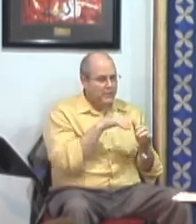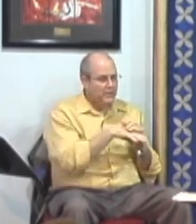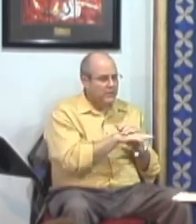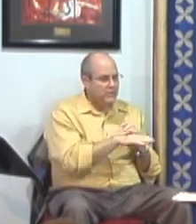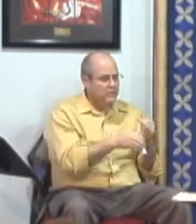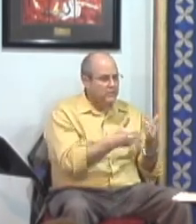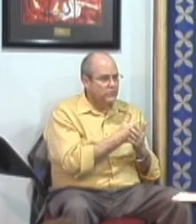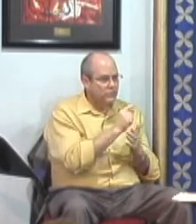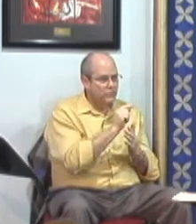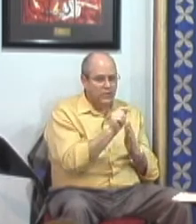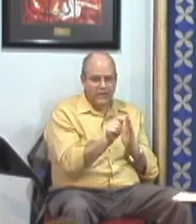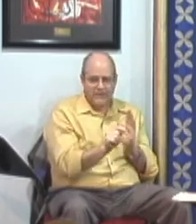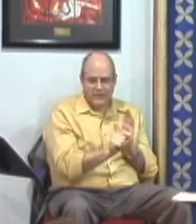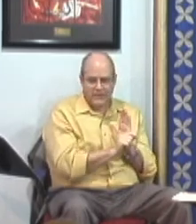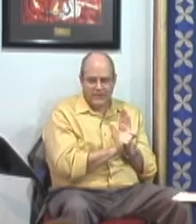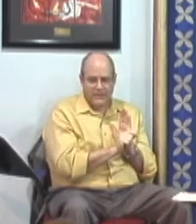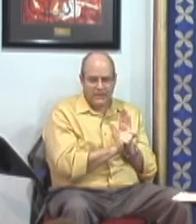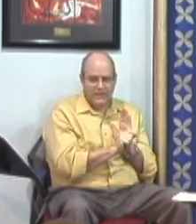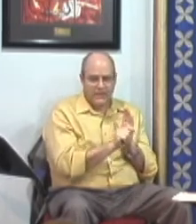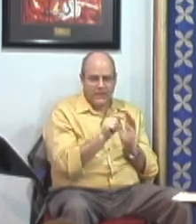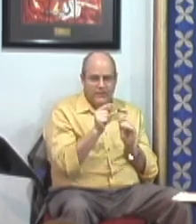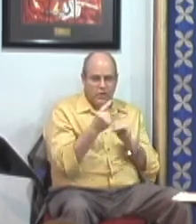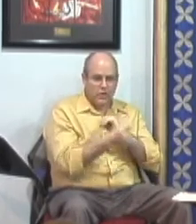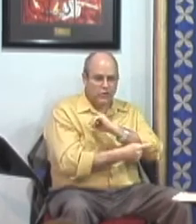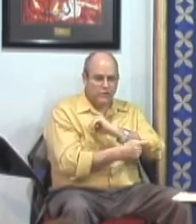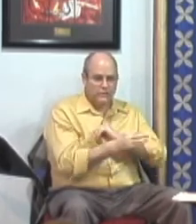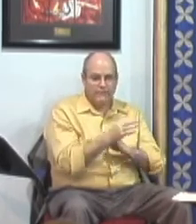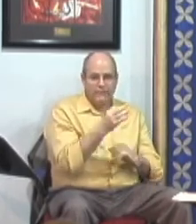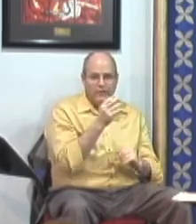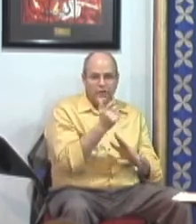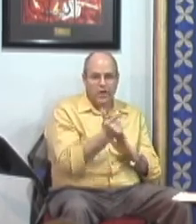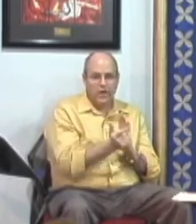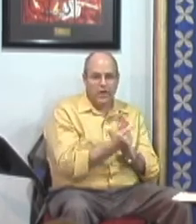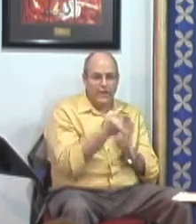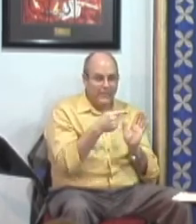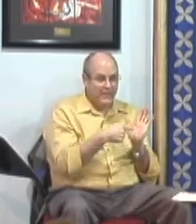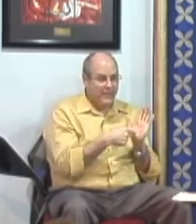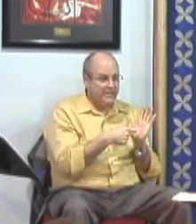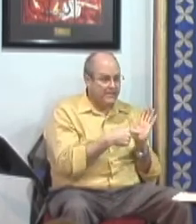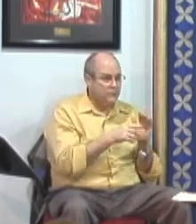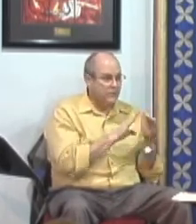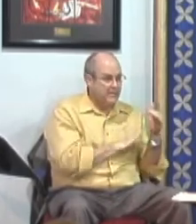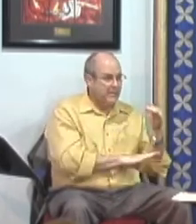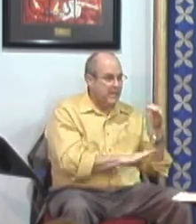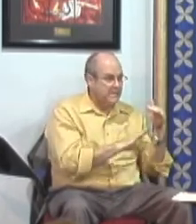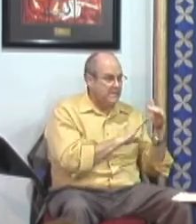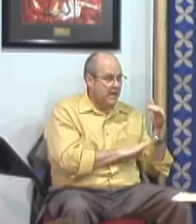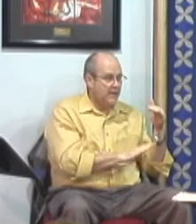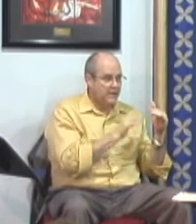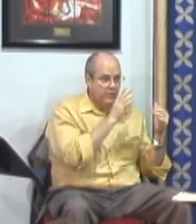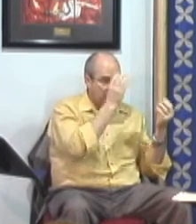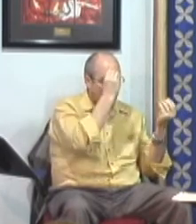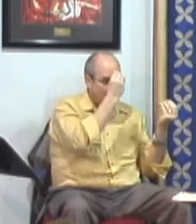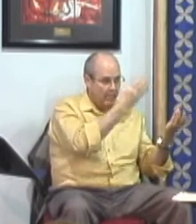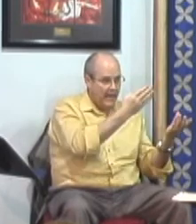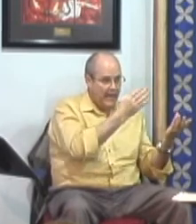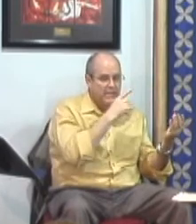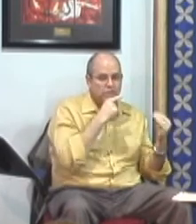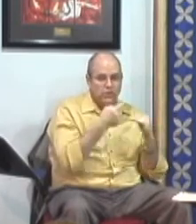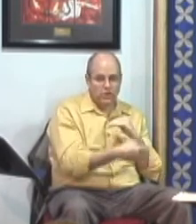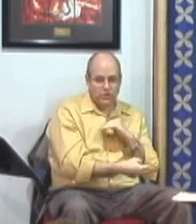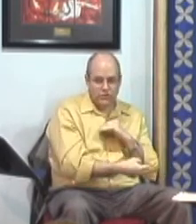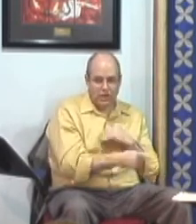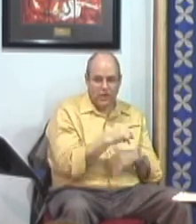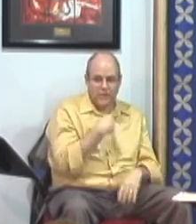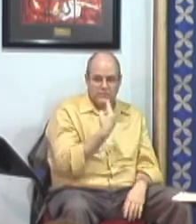new covenant and the term is used, the curse of the law, this is where that's all based on. If we disobey, it's a curse